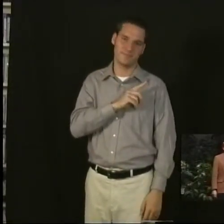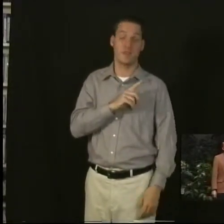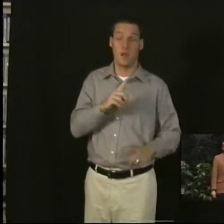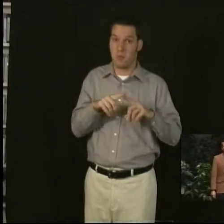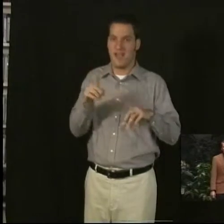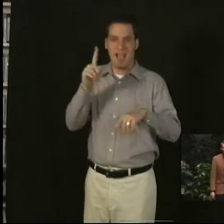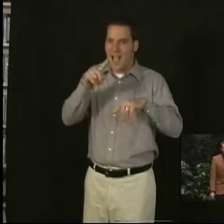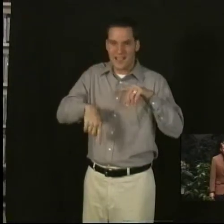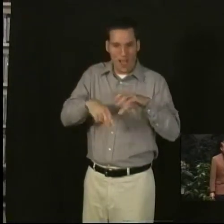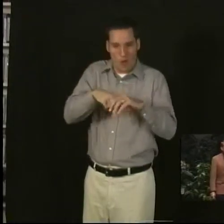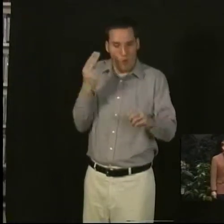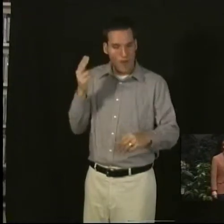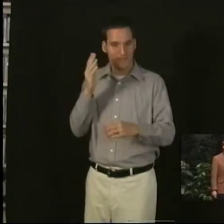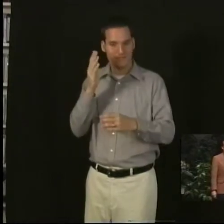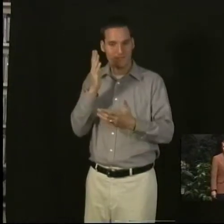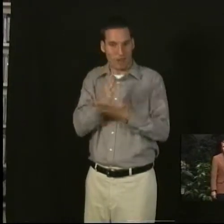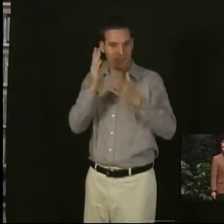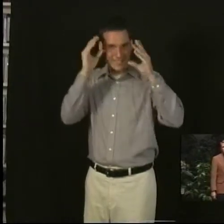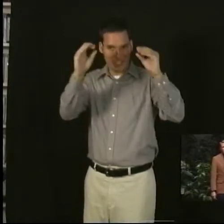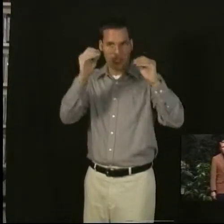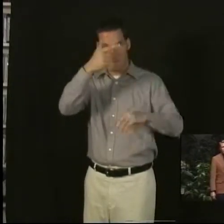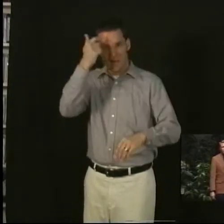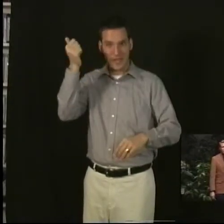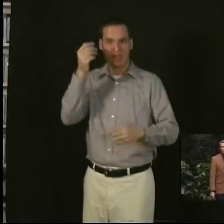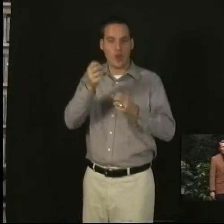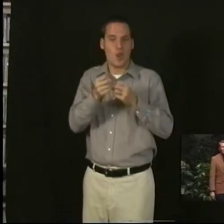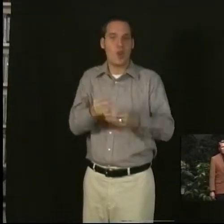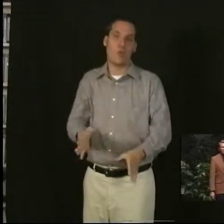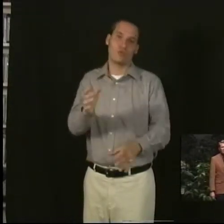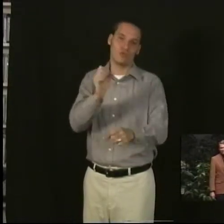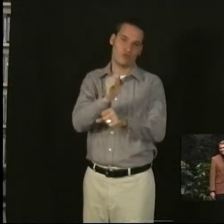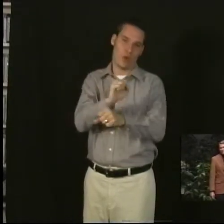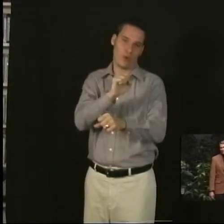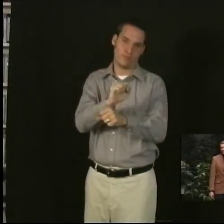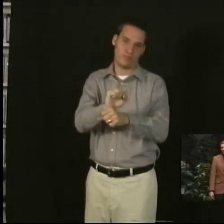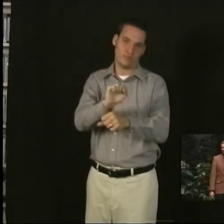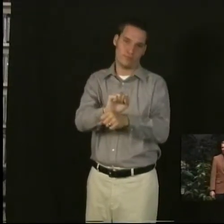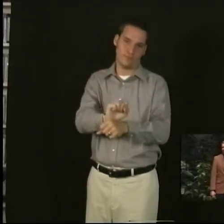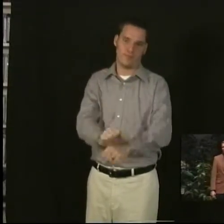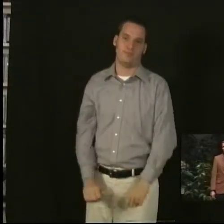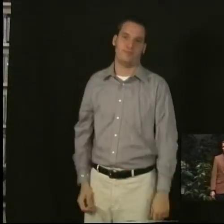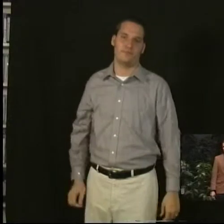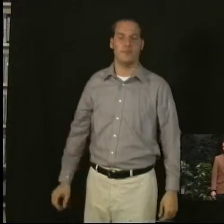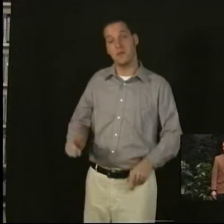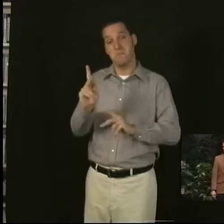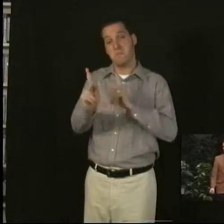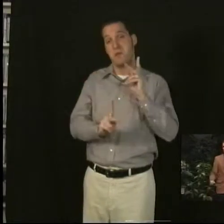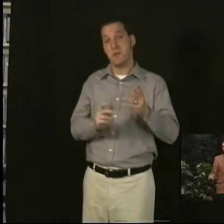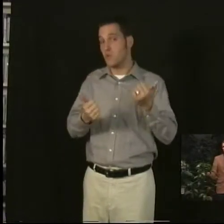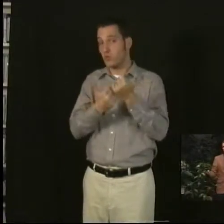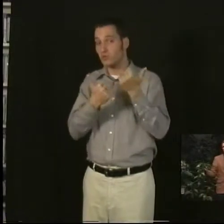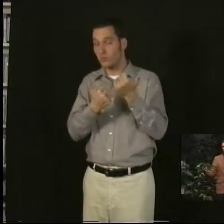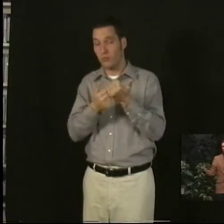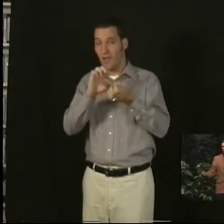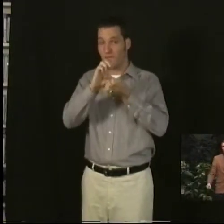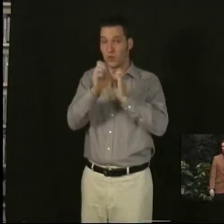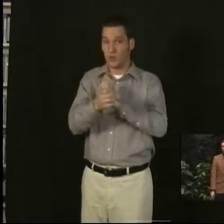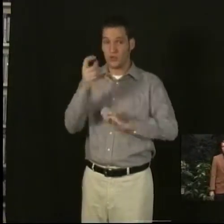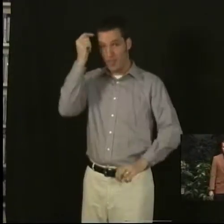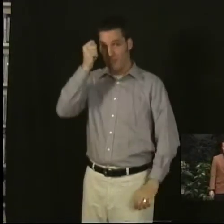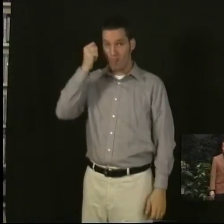he doesn't dare quit teaching it because he'll lose his job. See, people who don't support the evolution